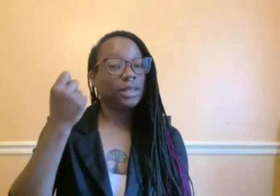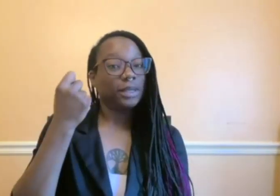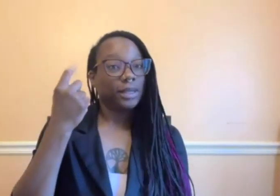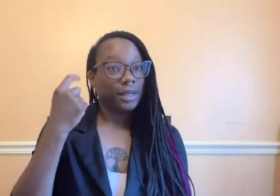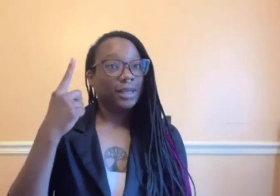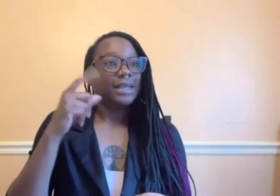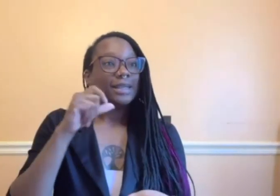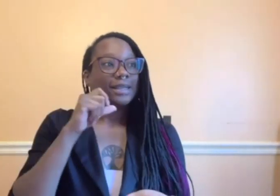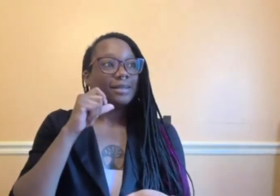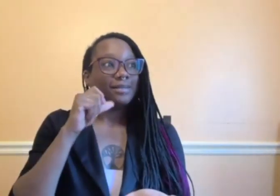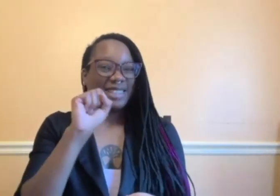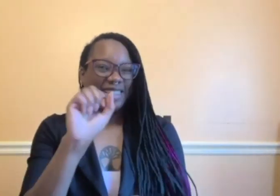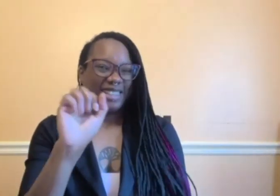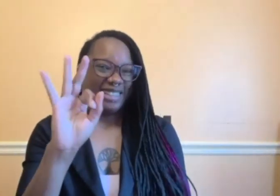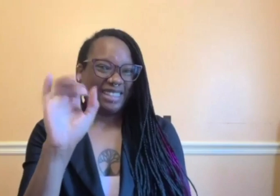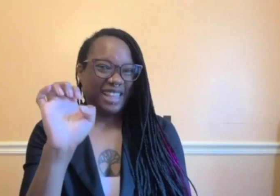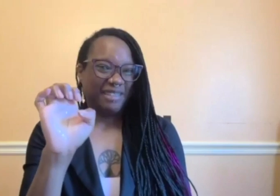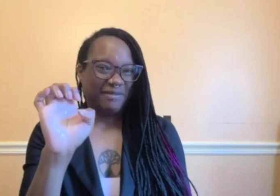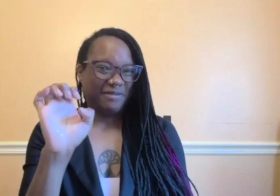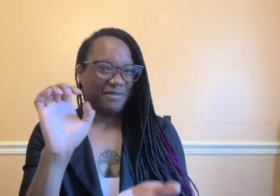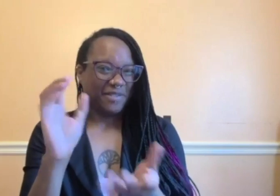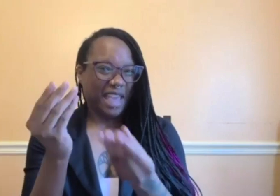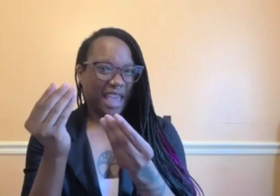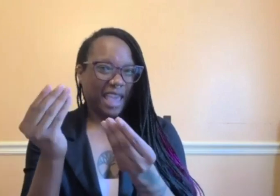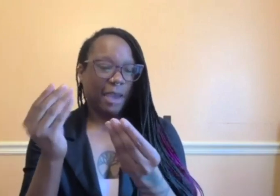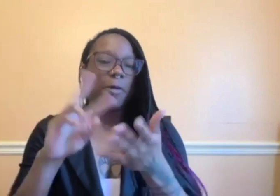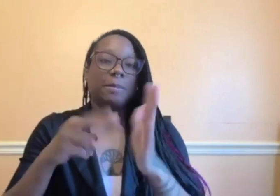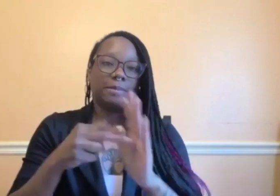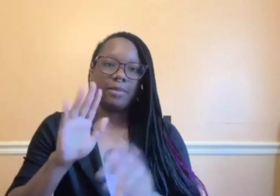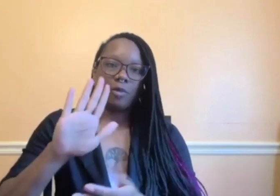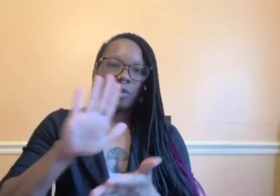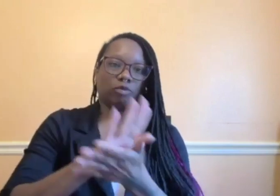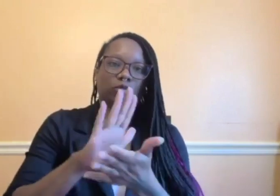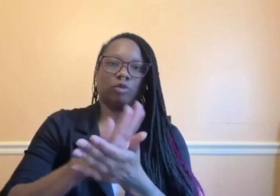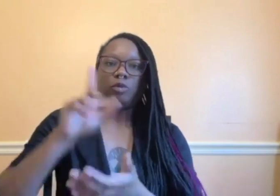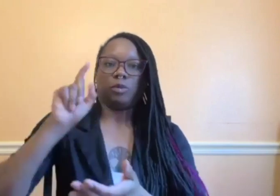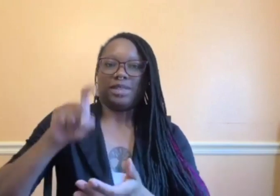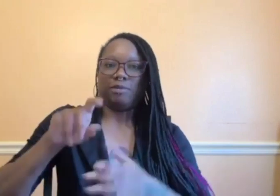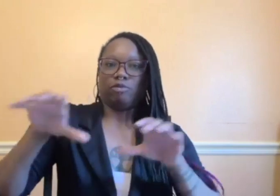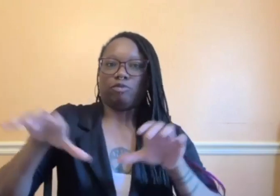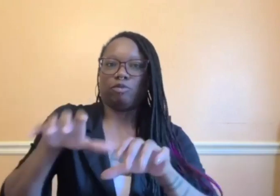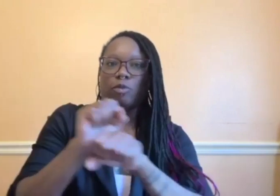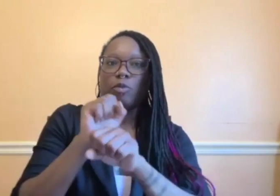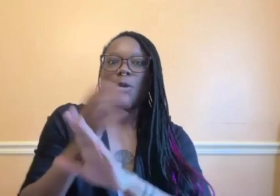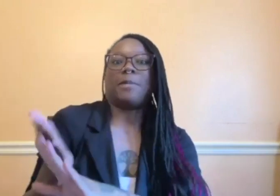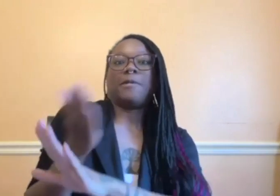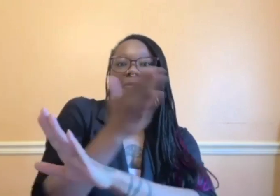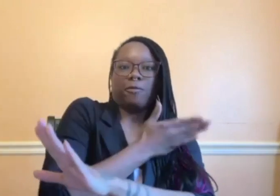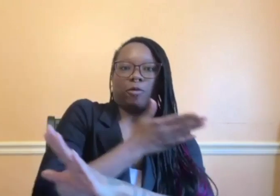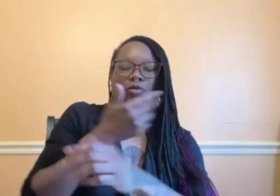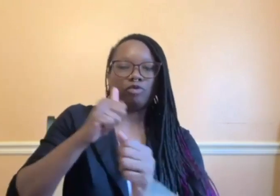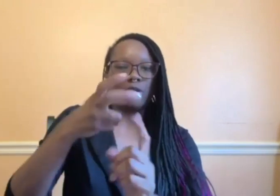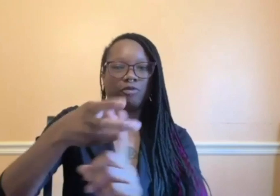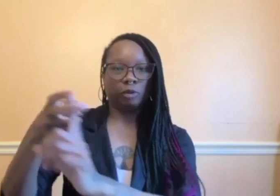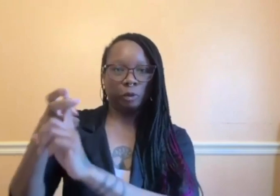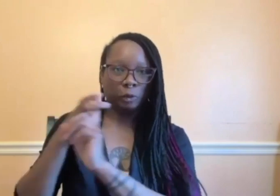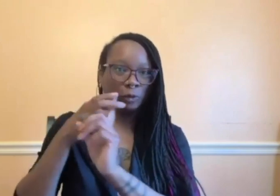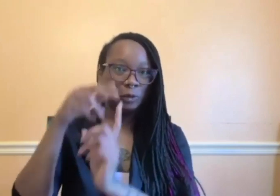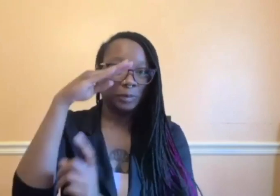school hiring others that looked like me, and I didn't feel safe in that environment. When you are instructing